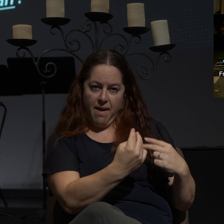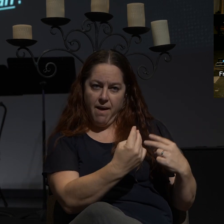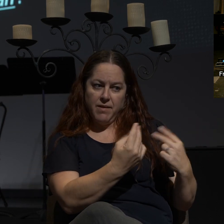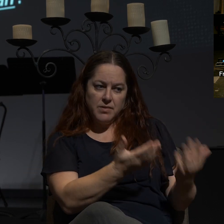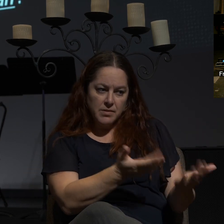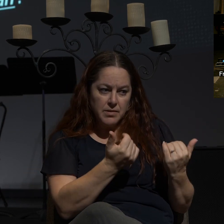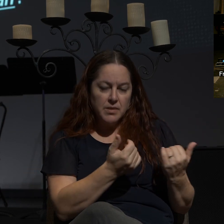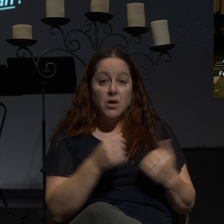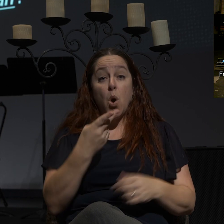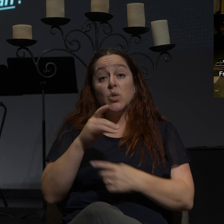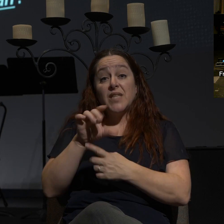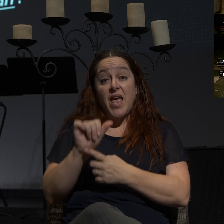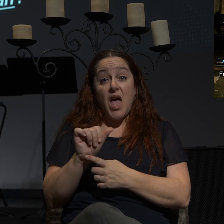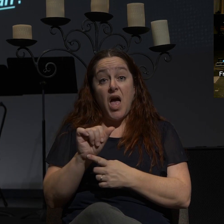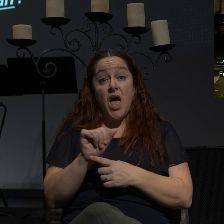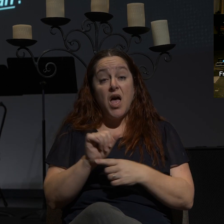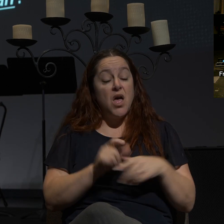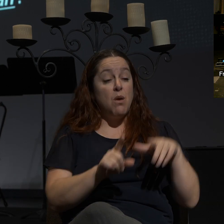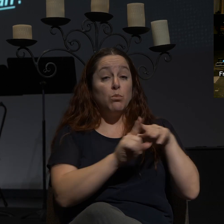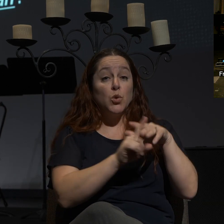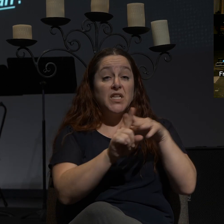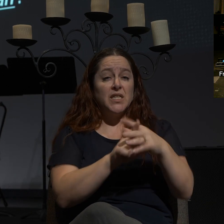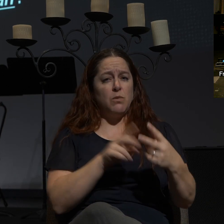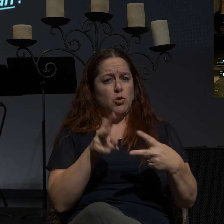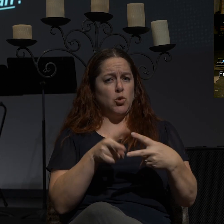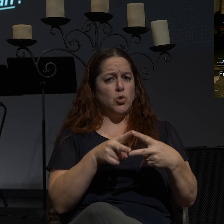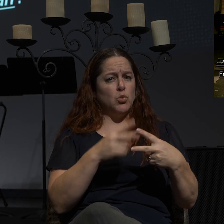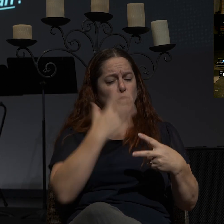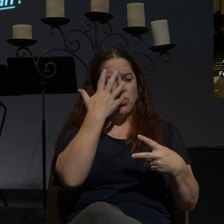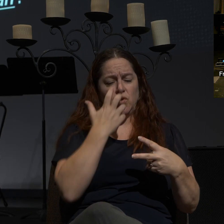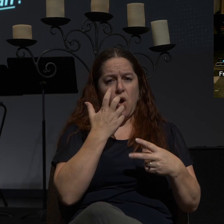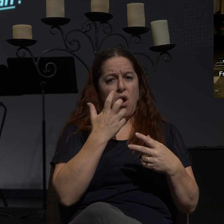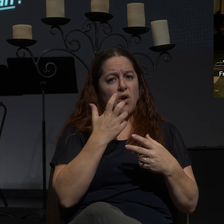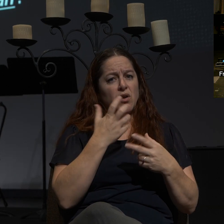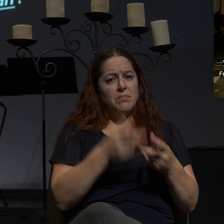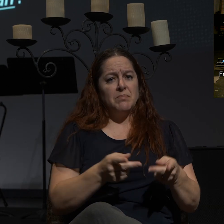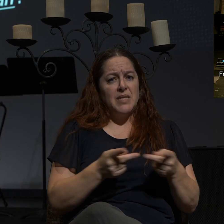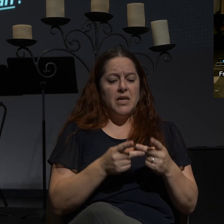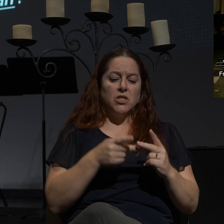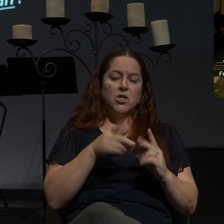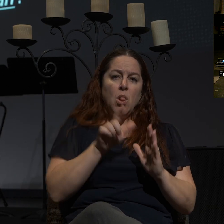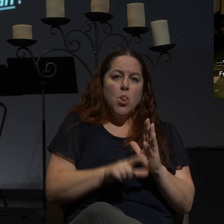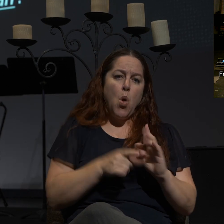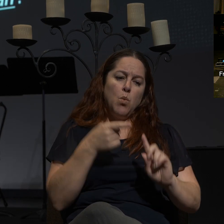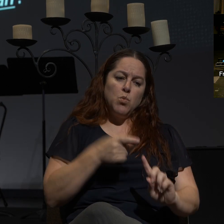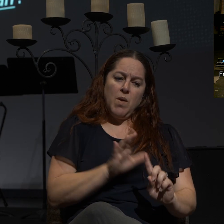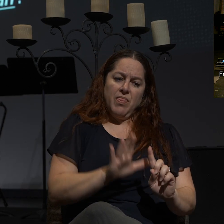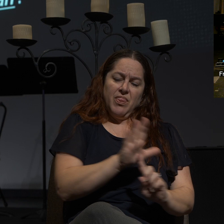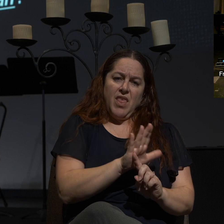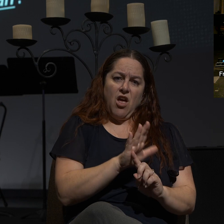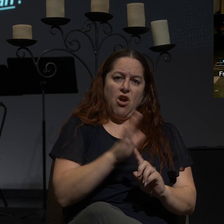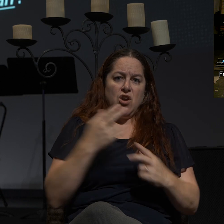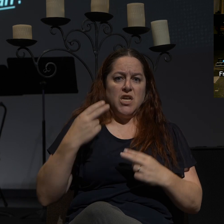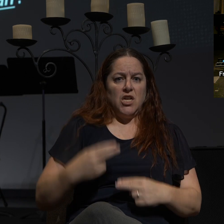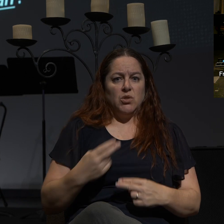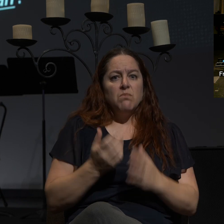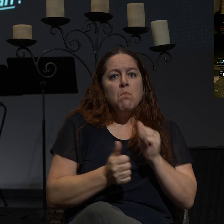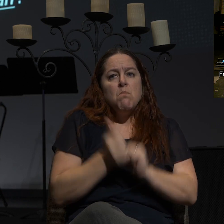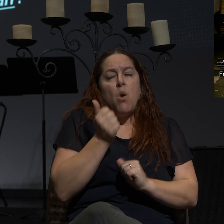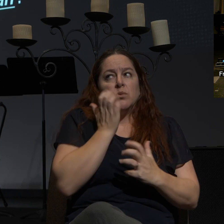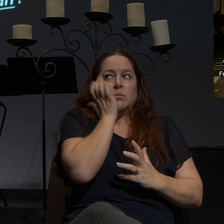he has Hosea bring up two of the darkest spots in Israel's history. The low points, the most embarrassing things that they could